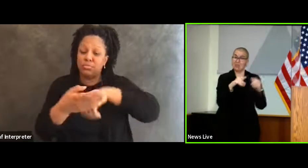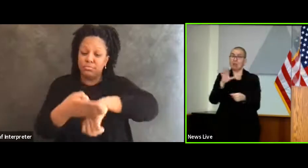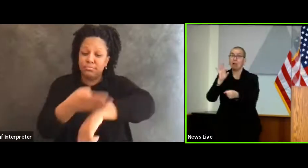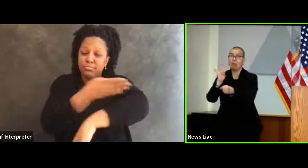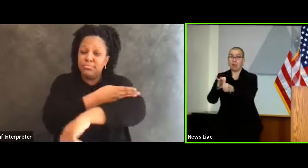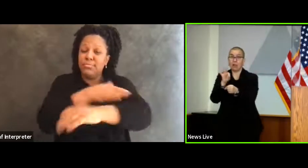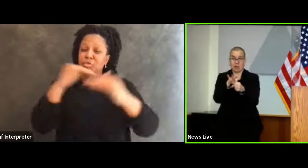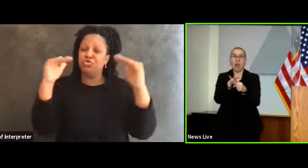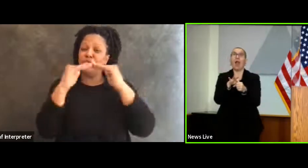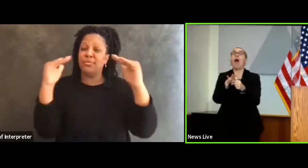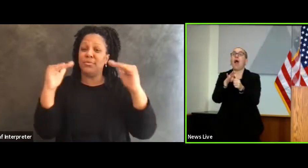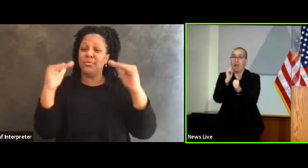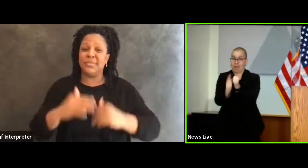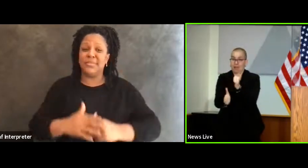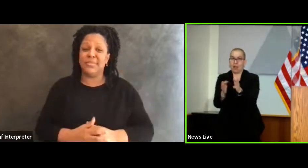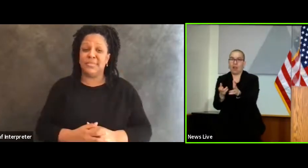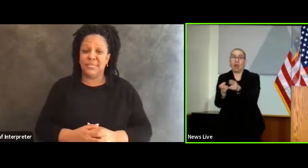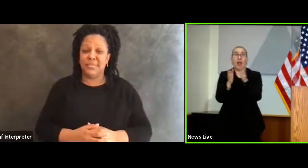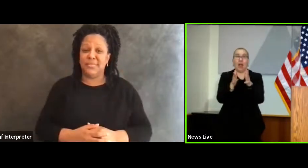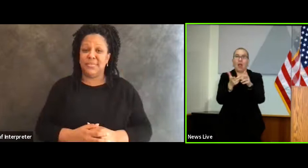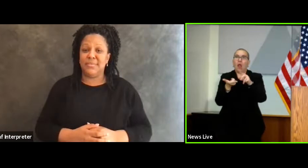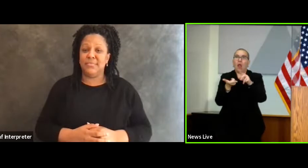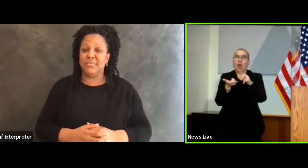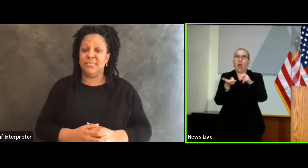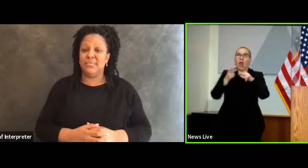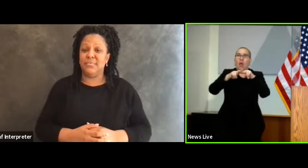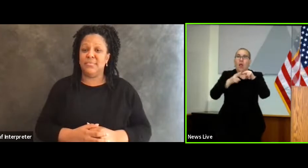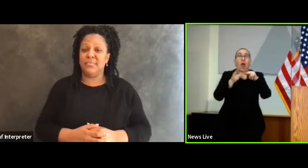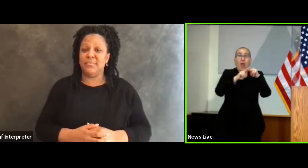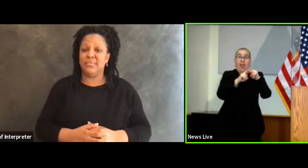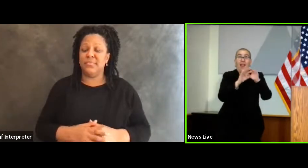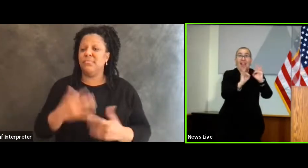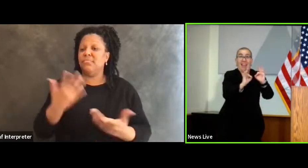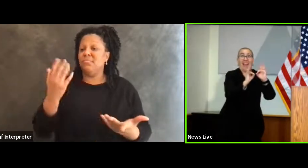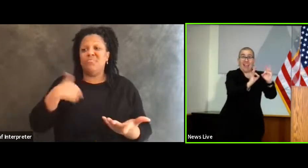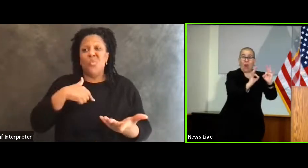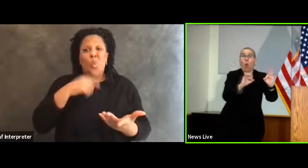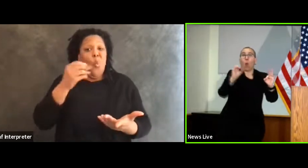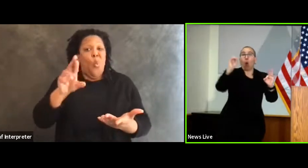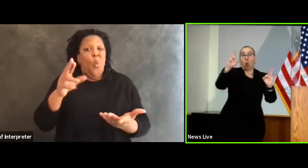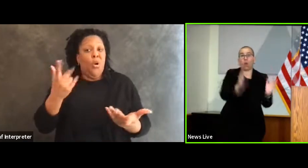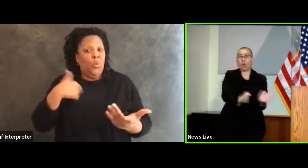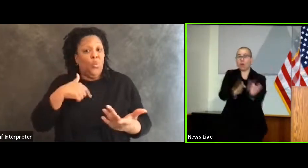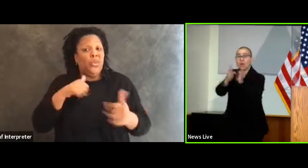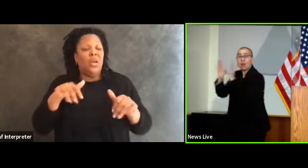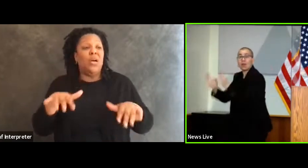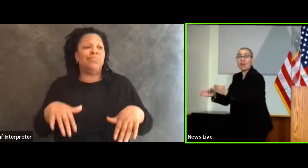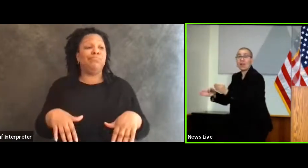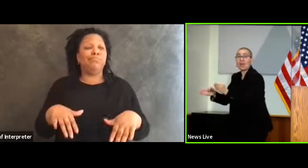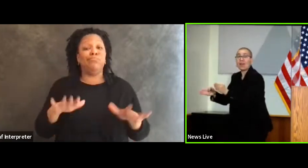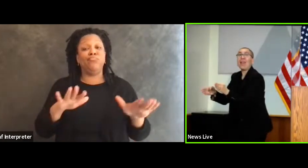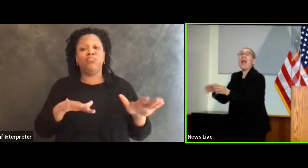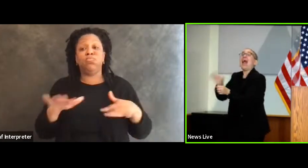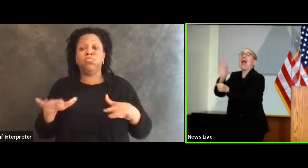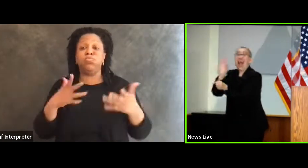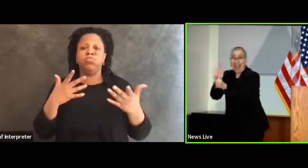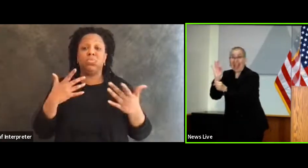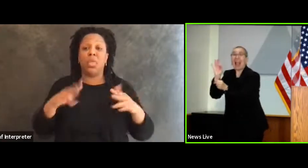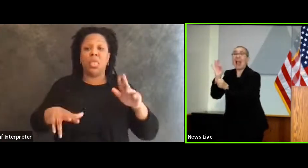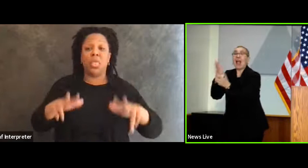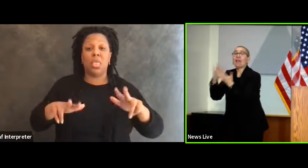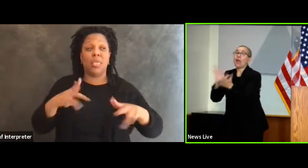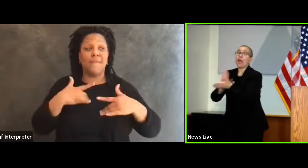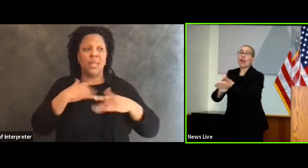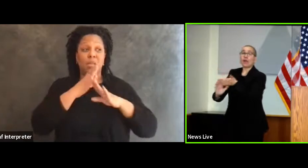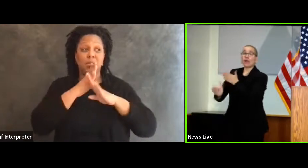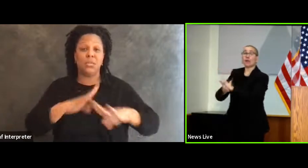or we can continue to sit in discomfort and remain silent and not take